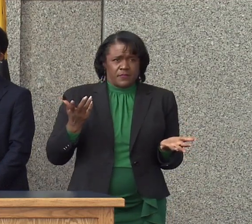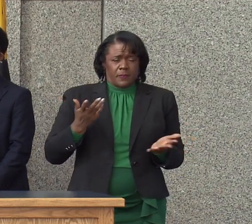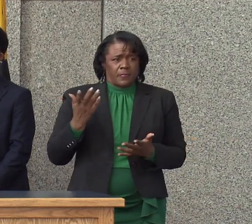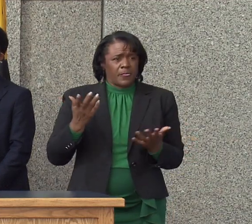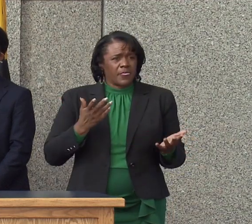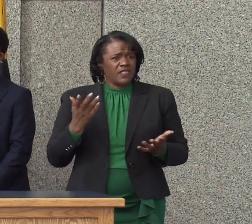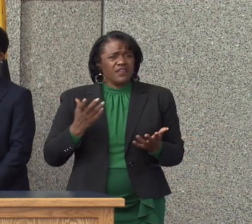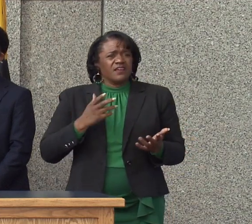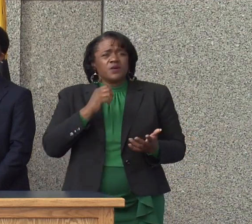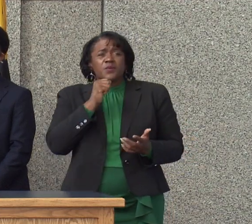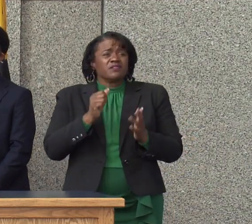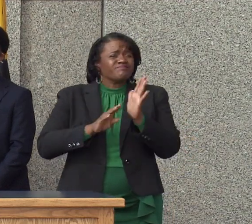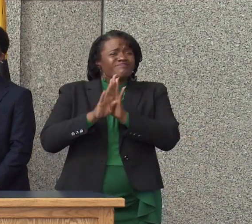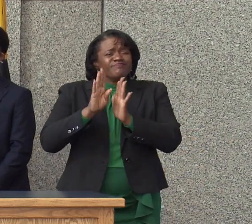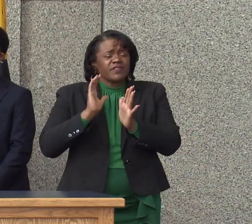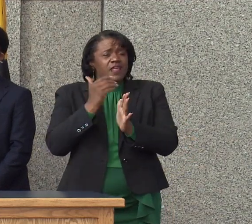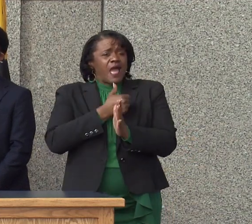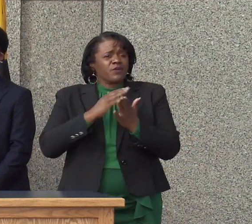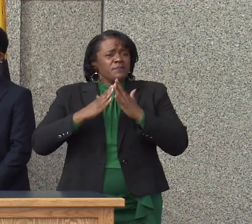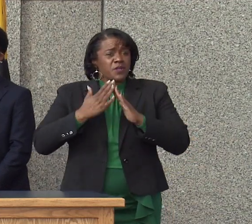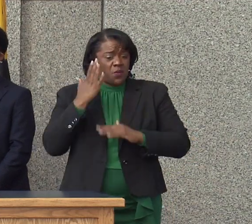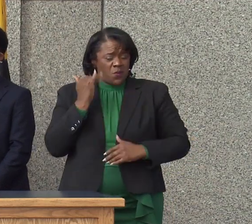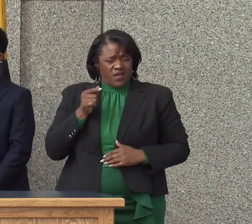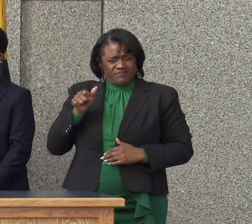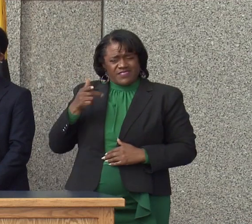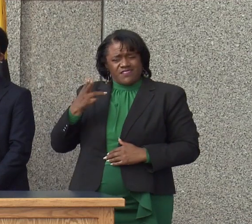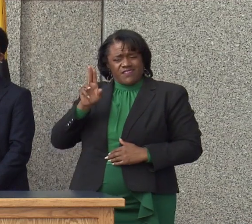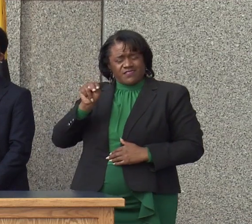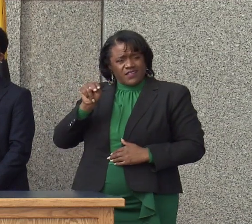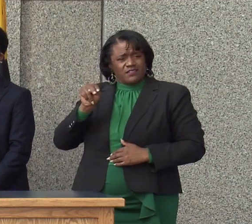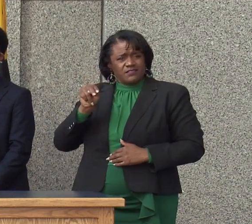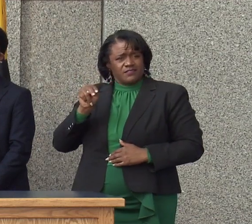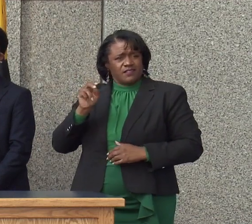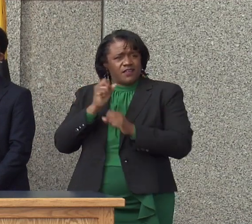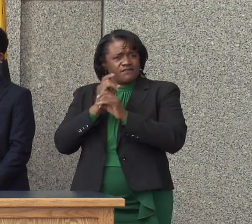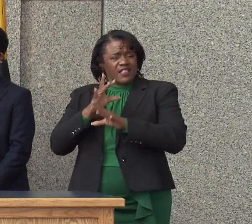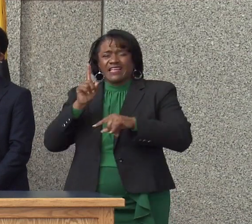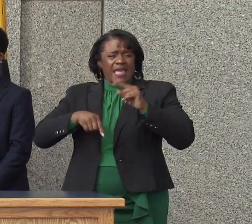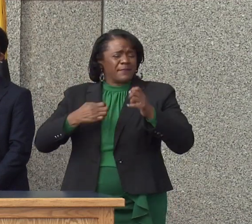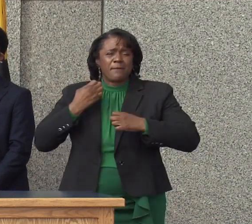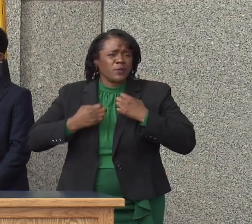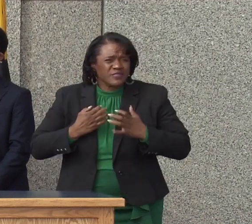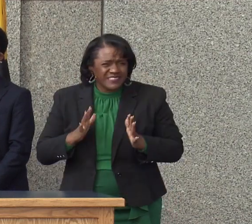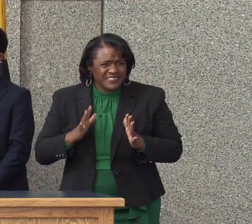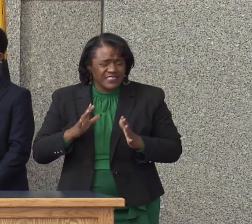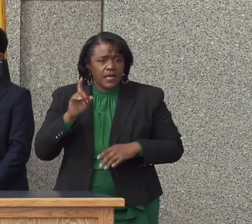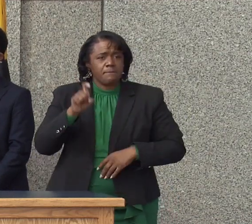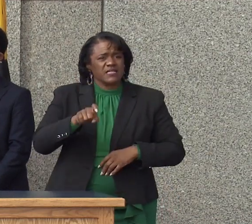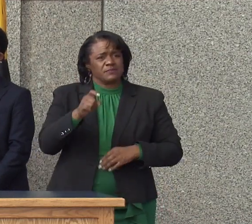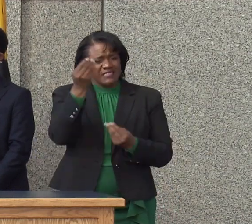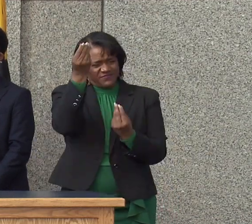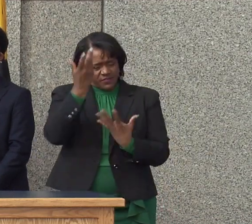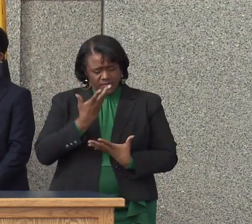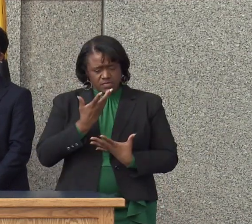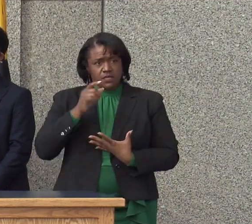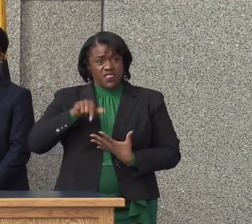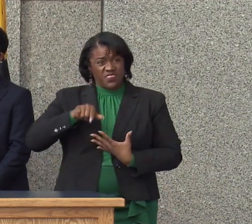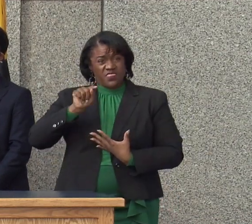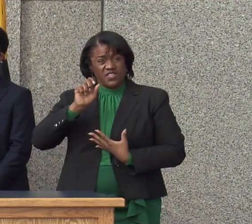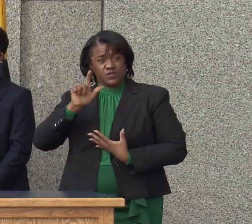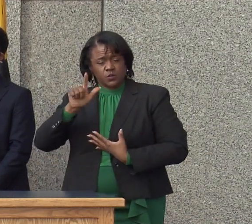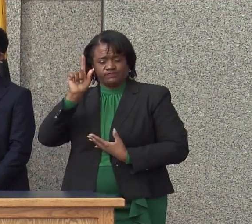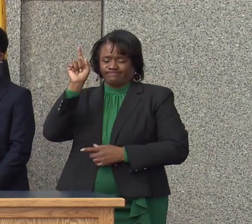the lack of growth in our community through gun violence by emotions. It must be through data. And that's exactly what this tool is called